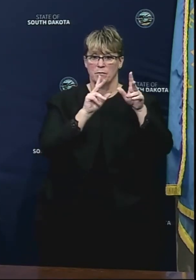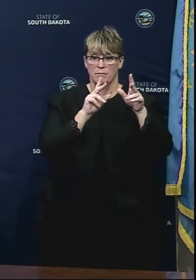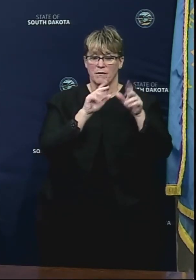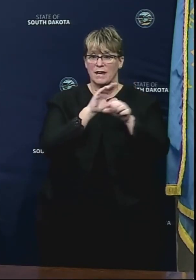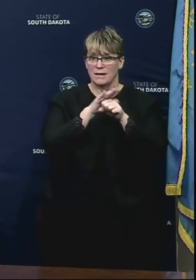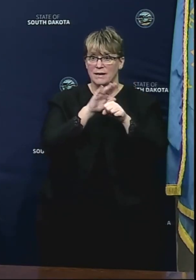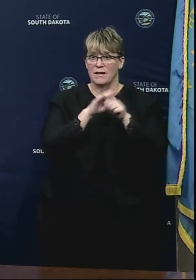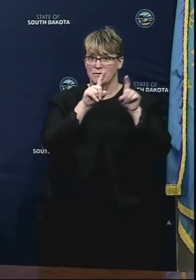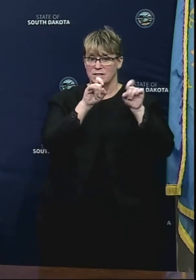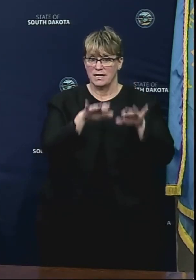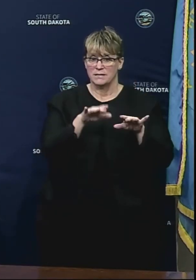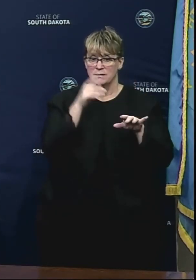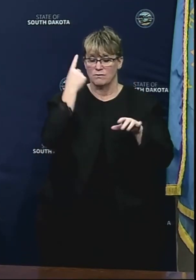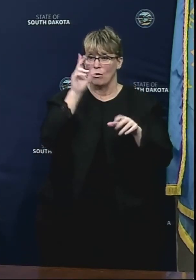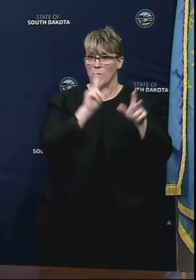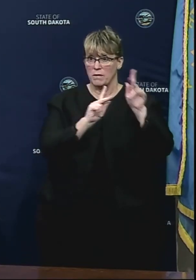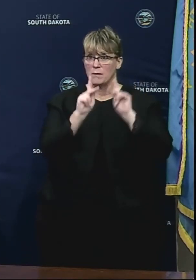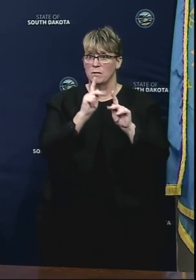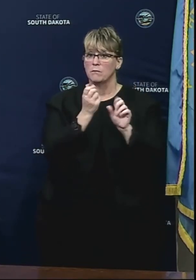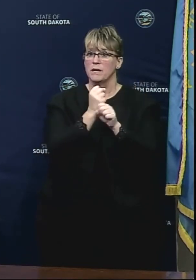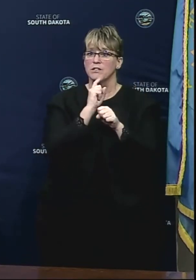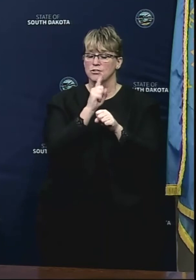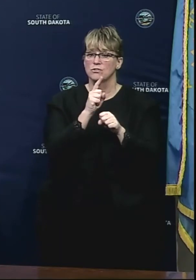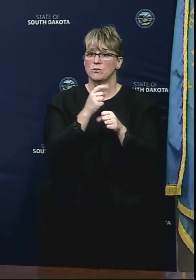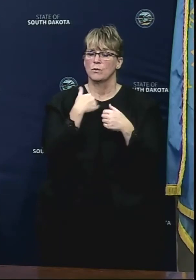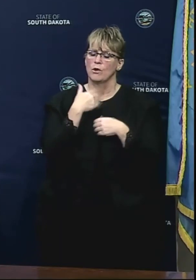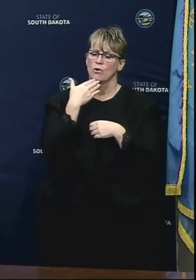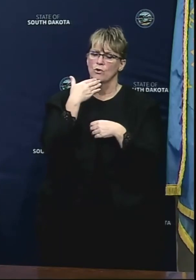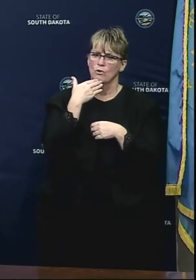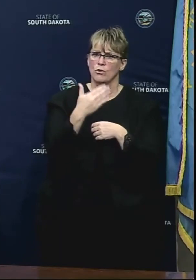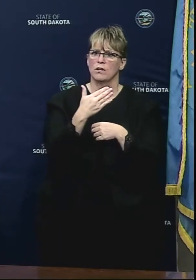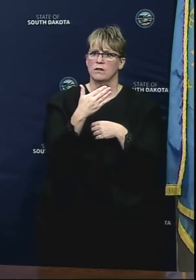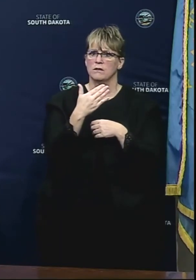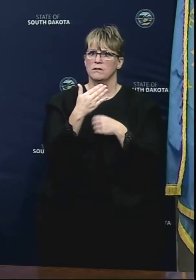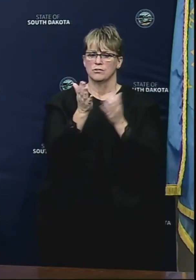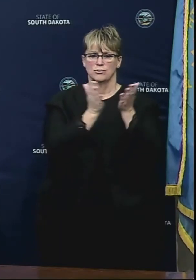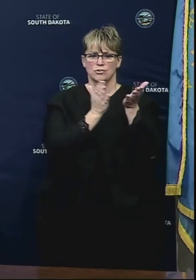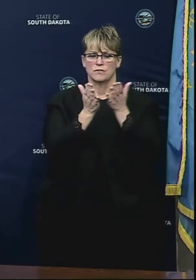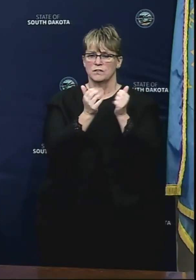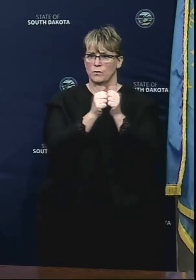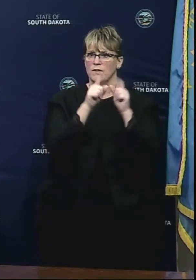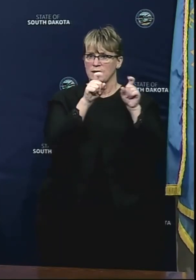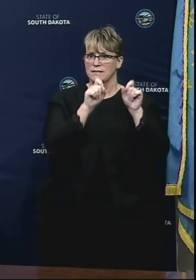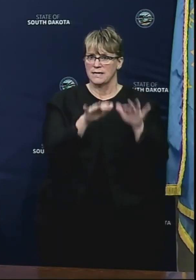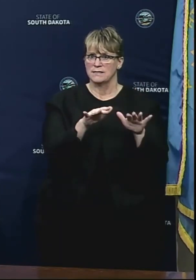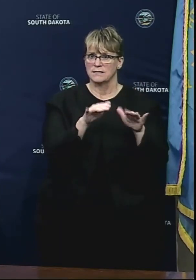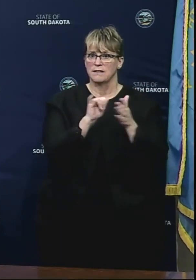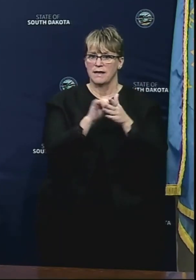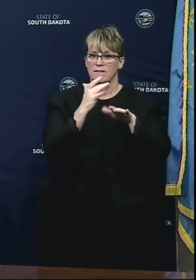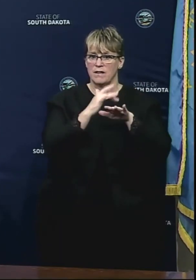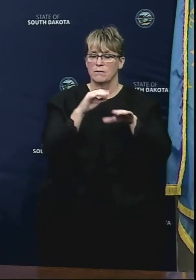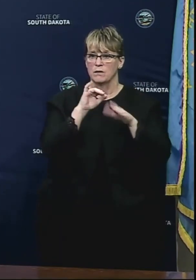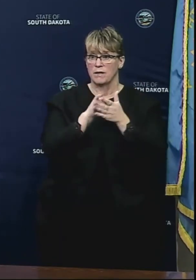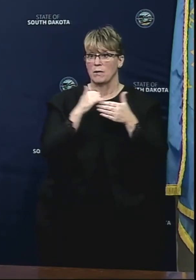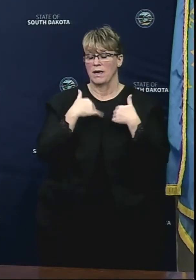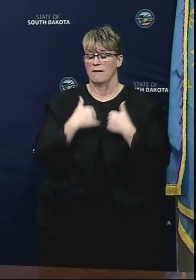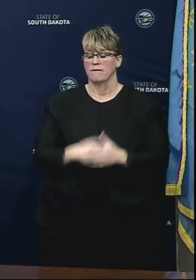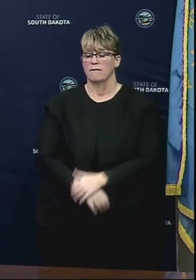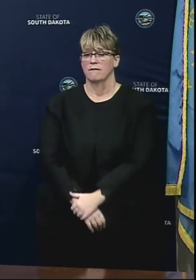symptomatic. And so just making sure that we are good stewards of the testing availability that we have.